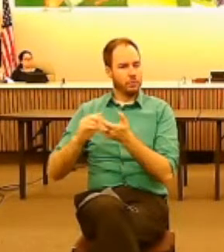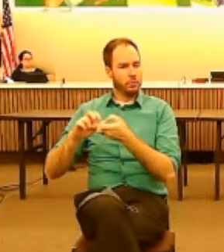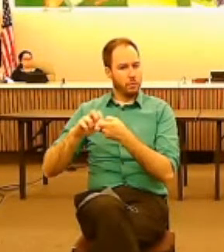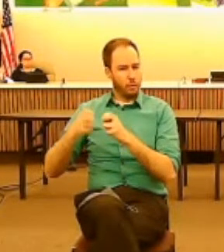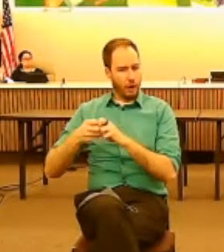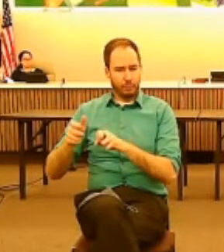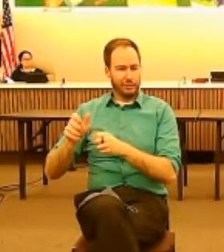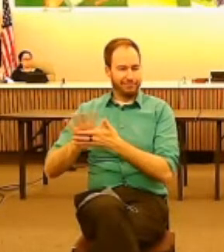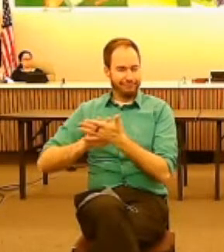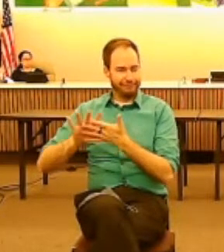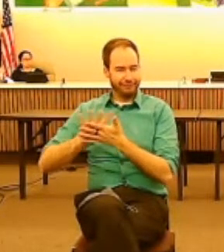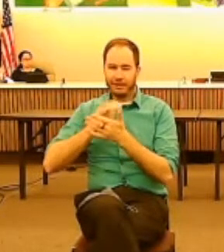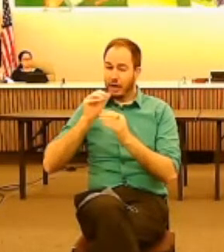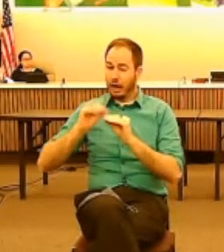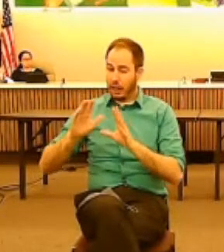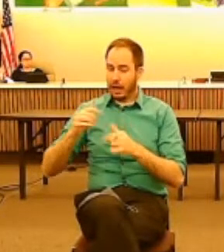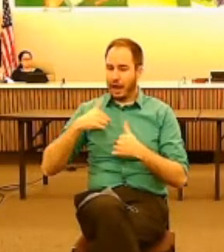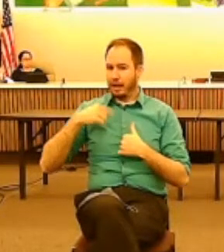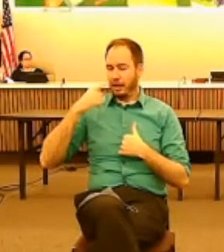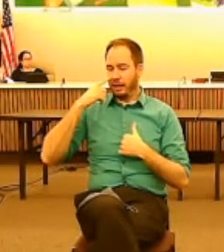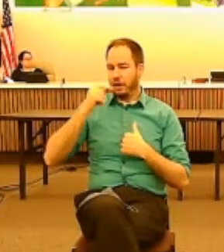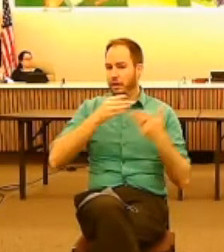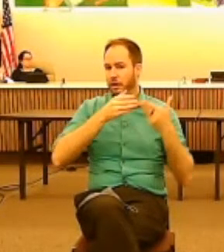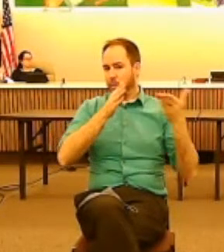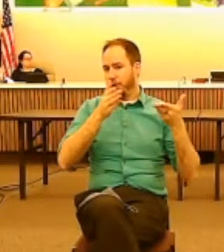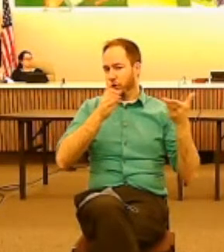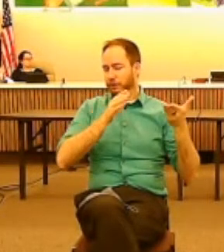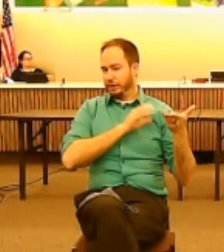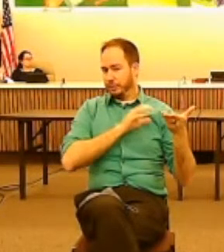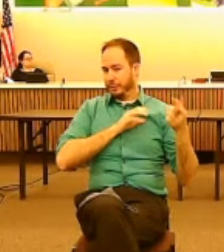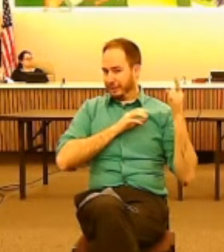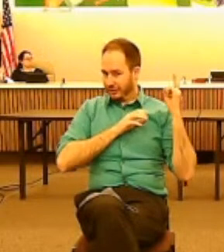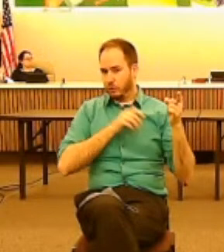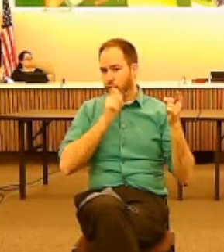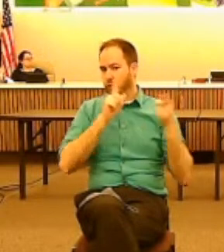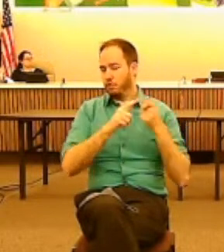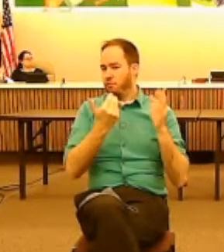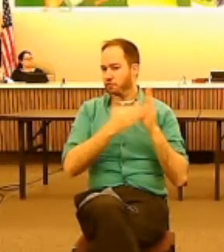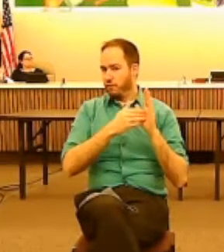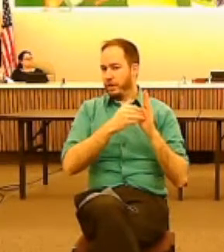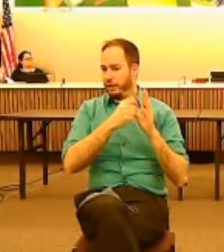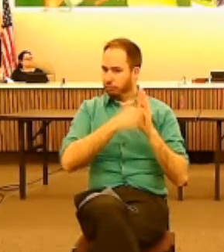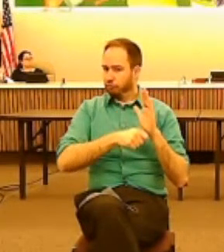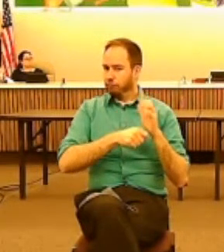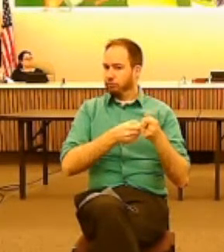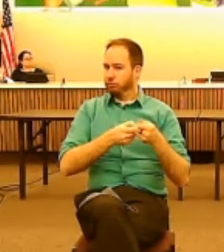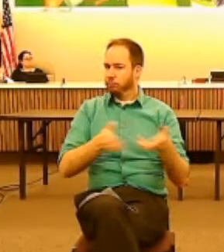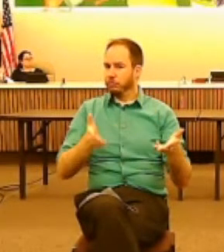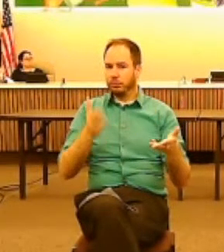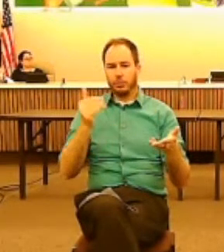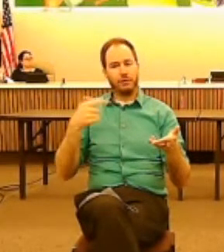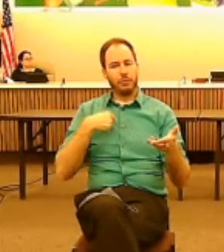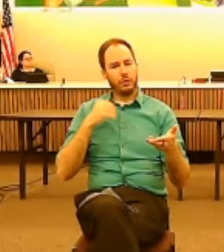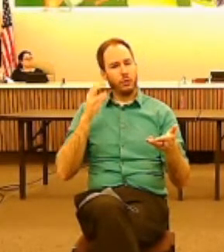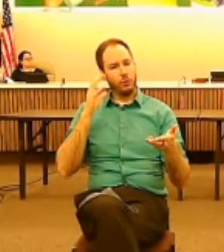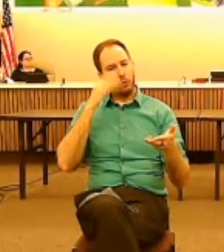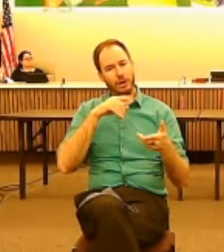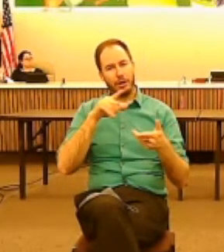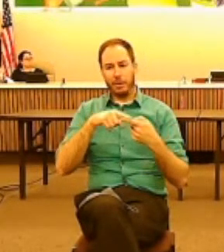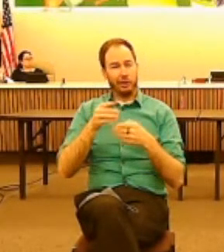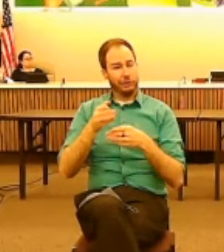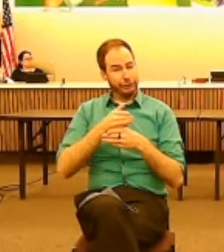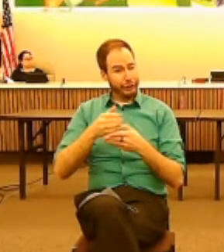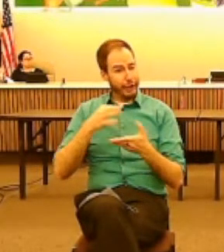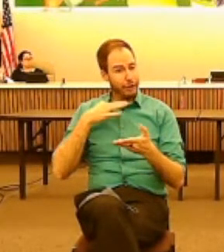not clear. And I actually think the Public Service Commission needs to redo the way that works, because there's this weird thing about a shared credits, and it